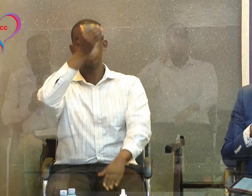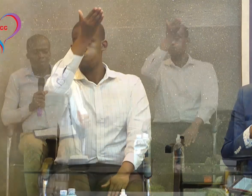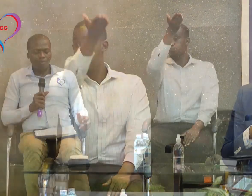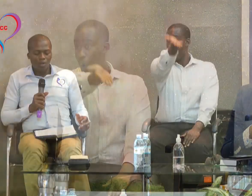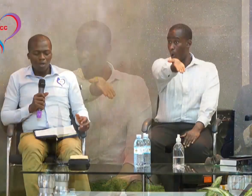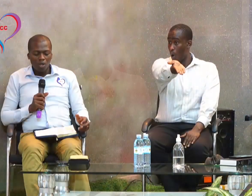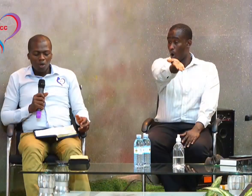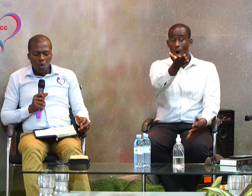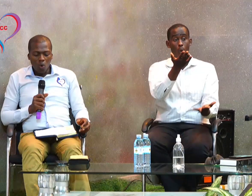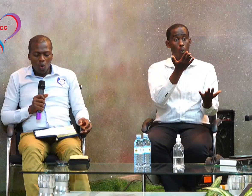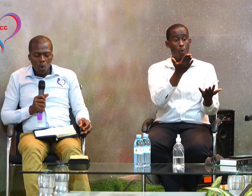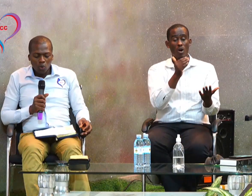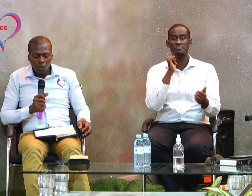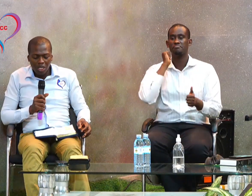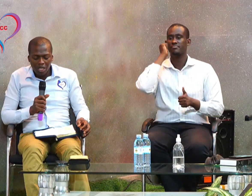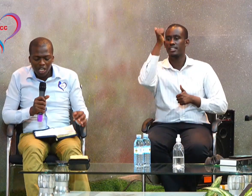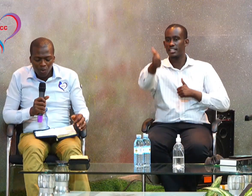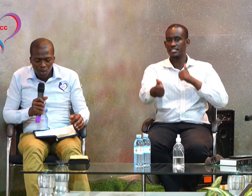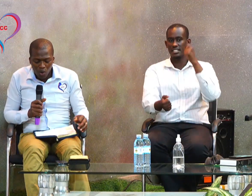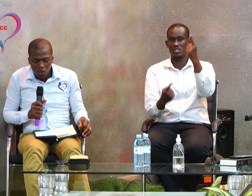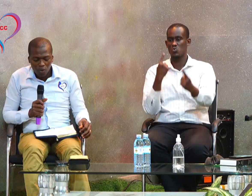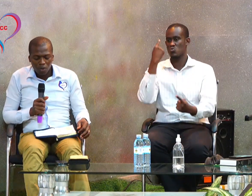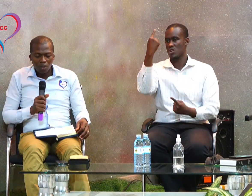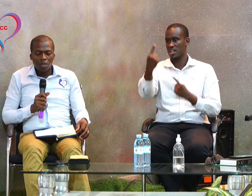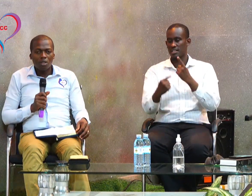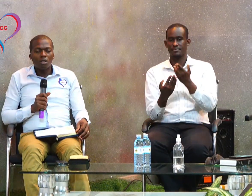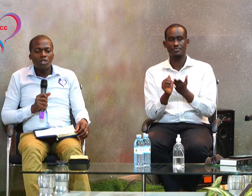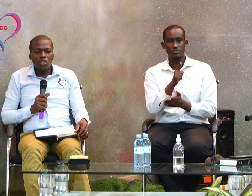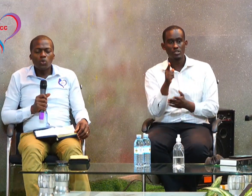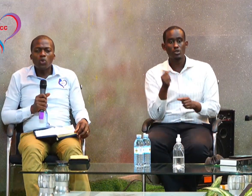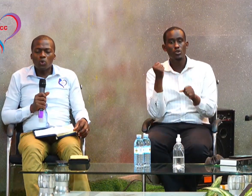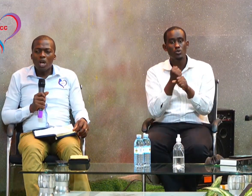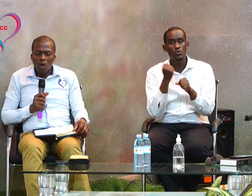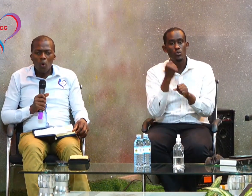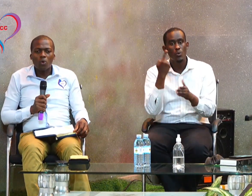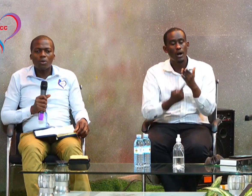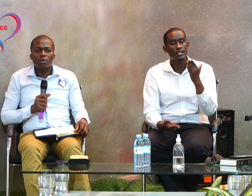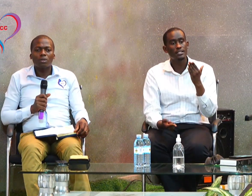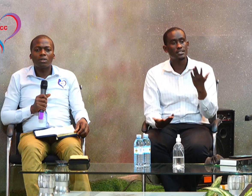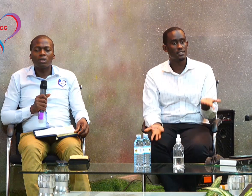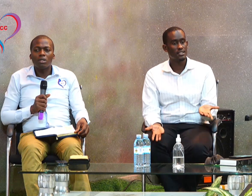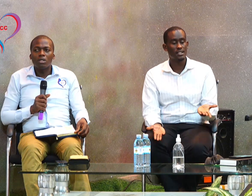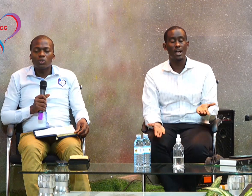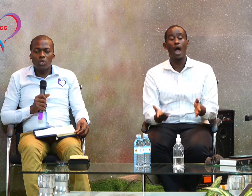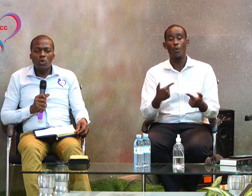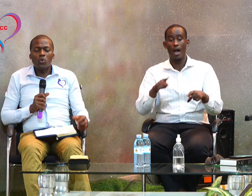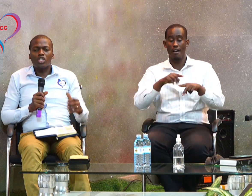that is awaiting each one of us. What are you doing about it? We have the heavenly call.